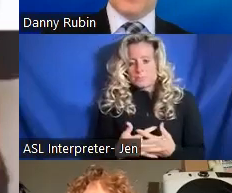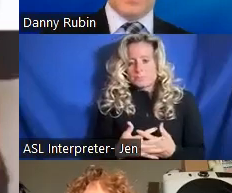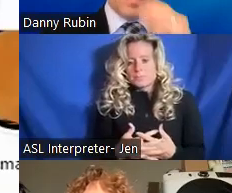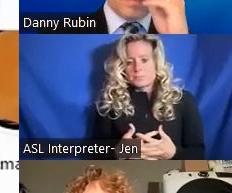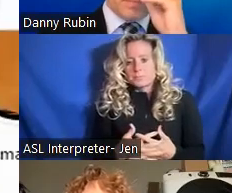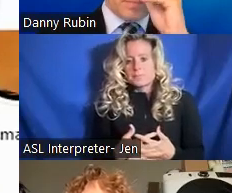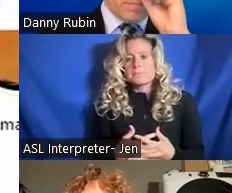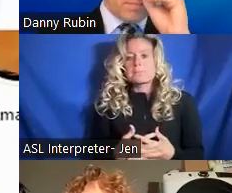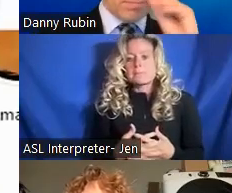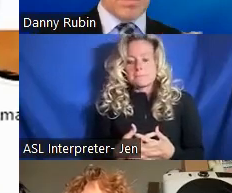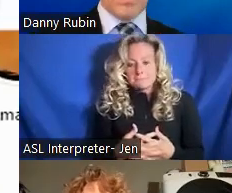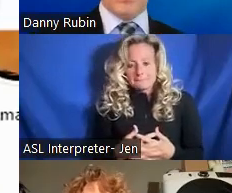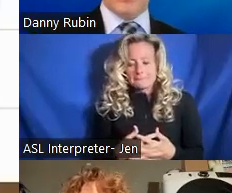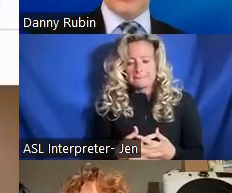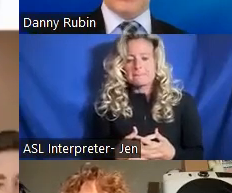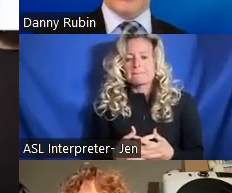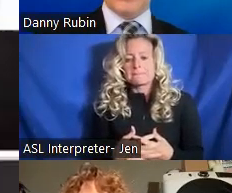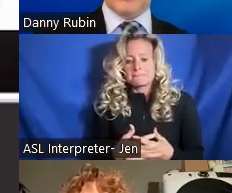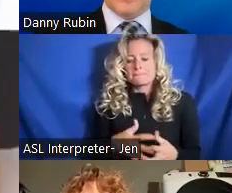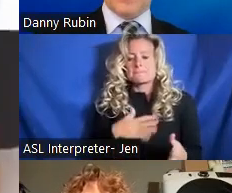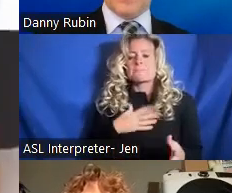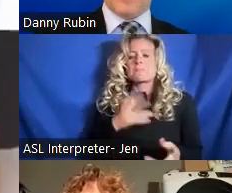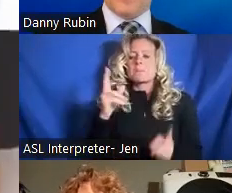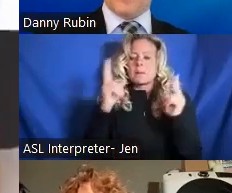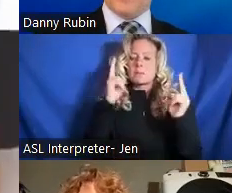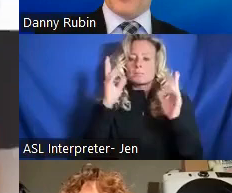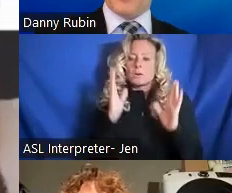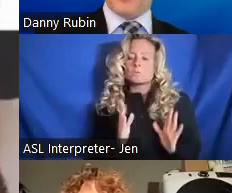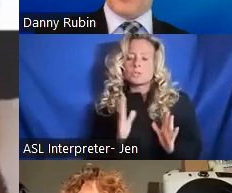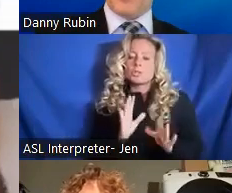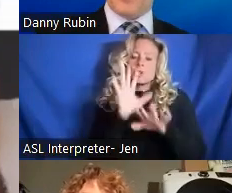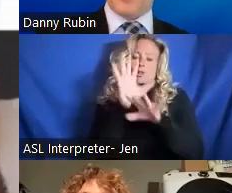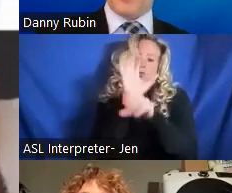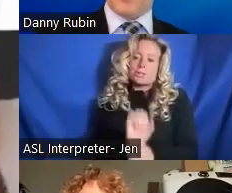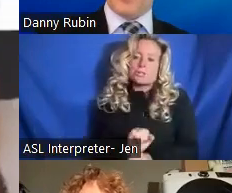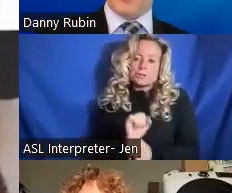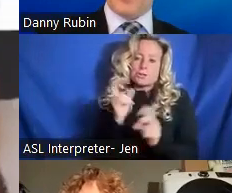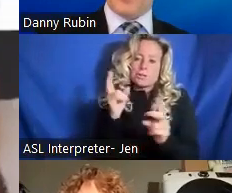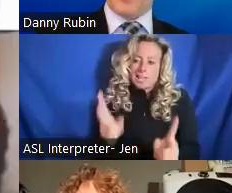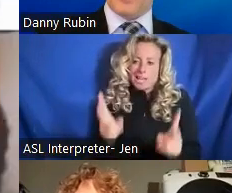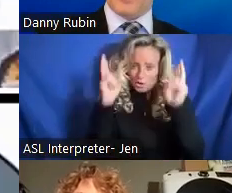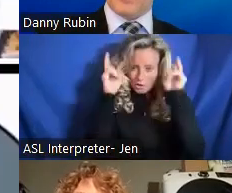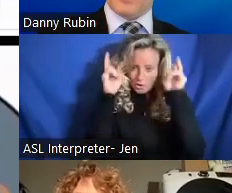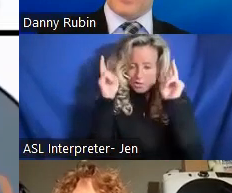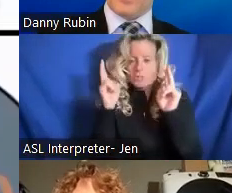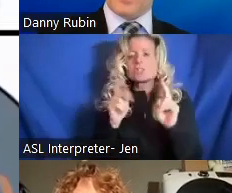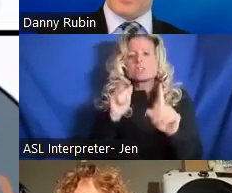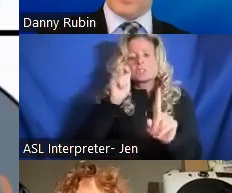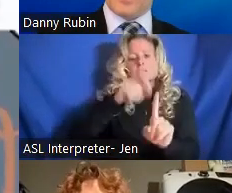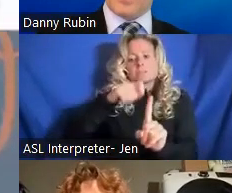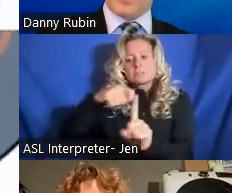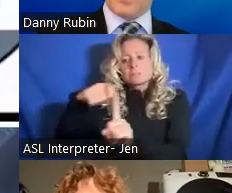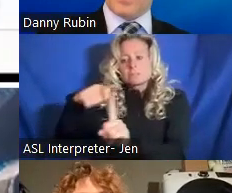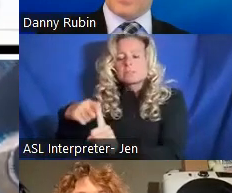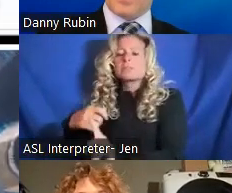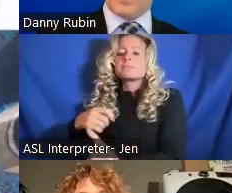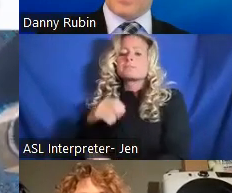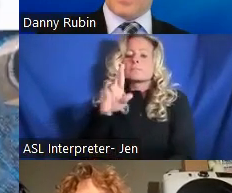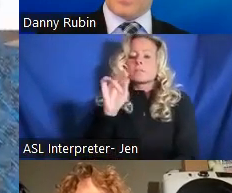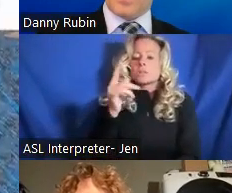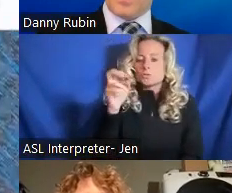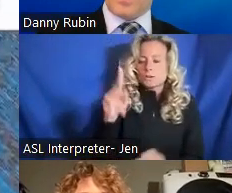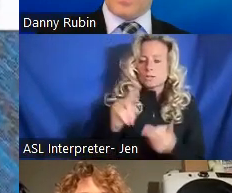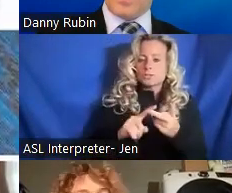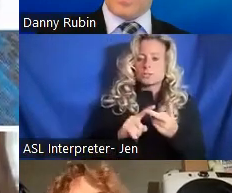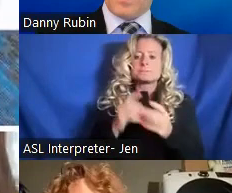So at my barbershop, we do a traditional haircut. We do a straight razor shave. We do beard trims,